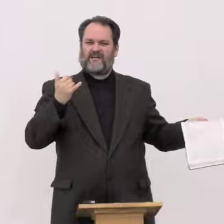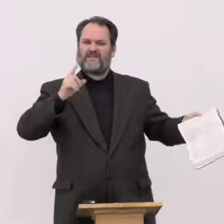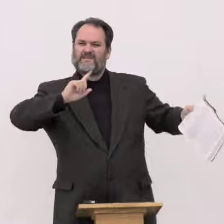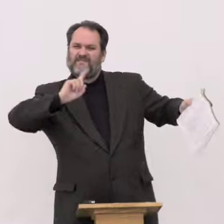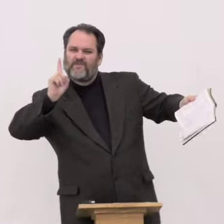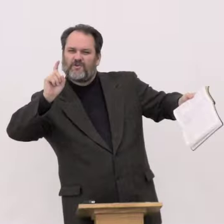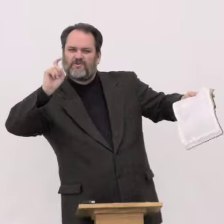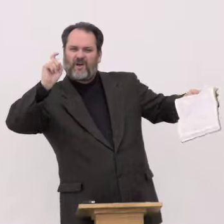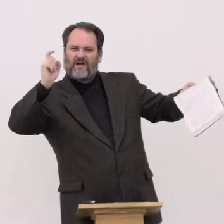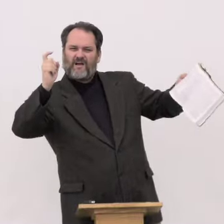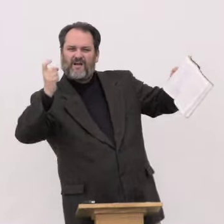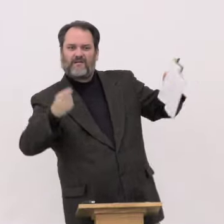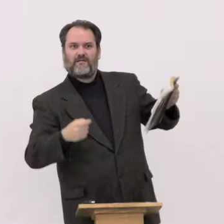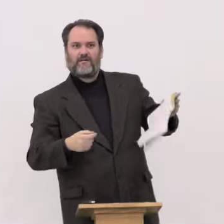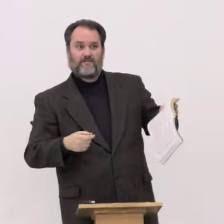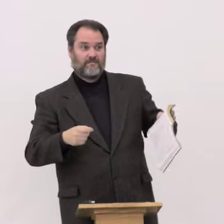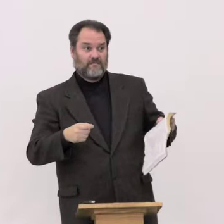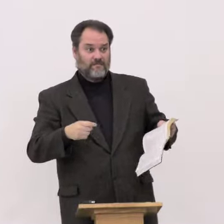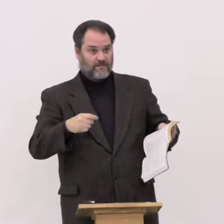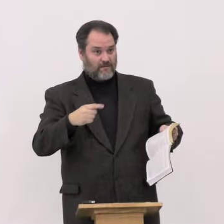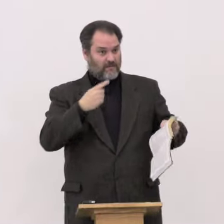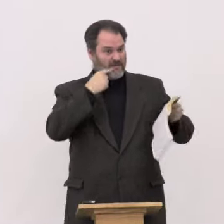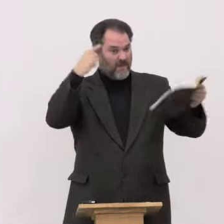Now, some pastors think, yeah,